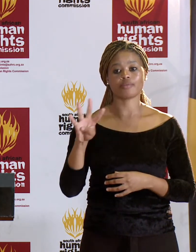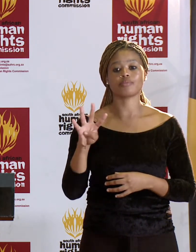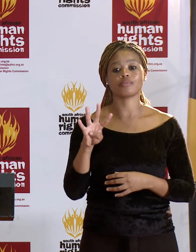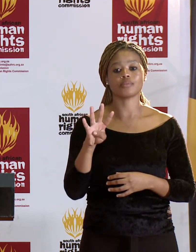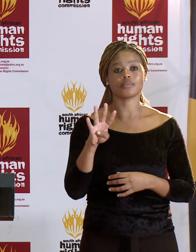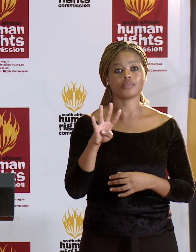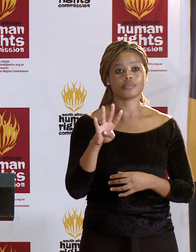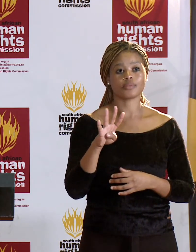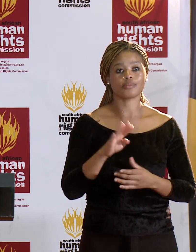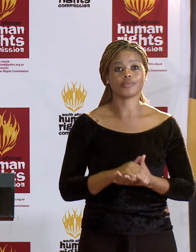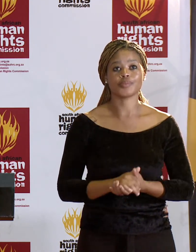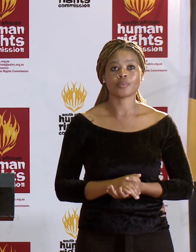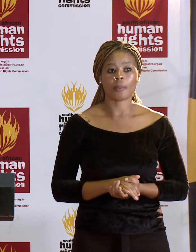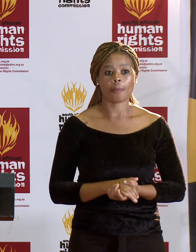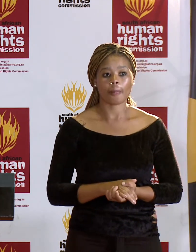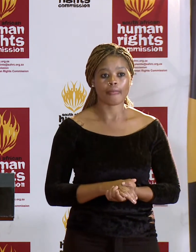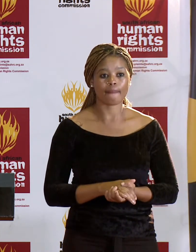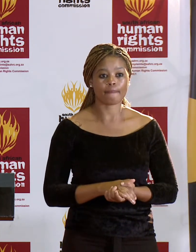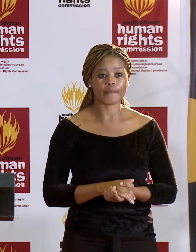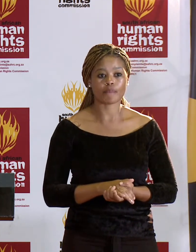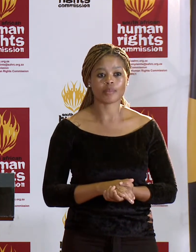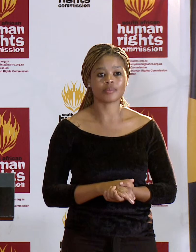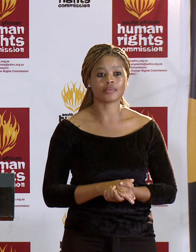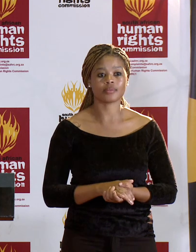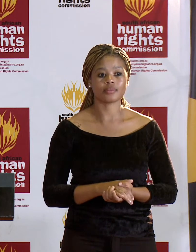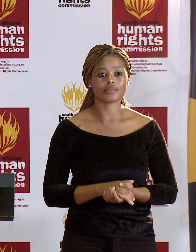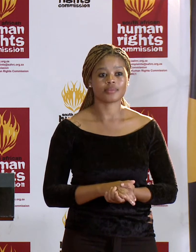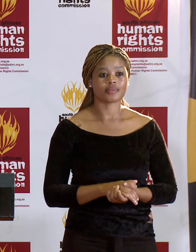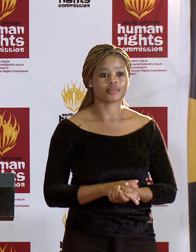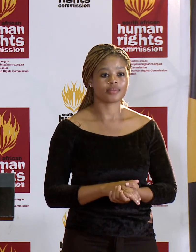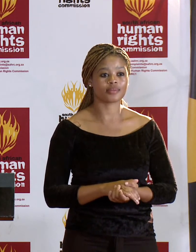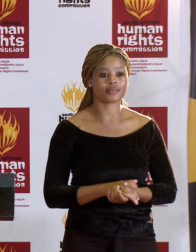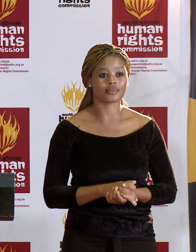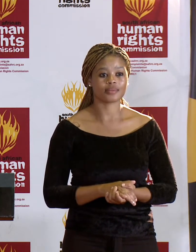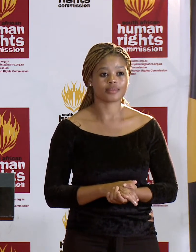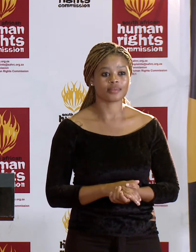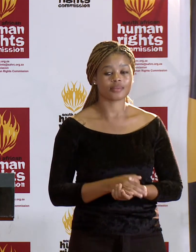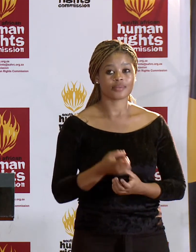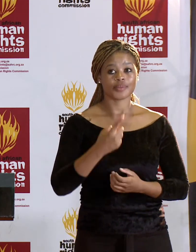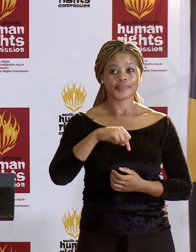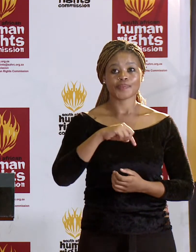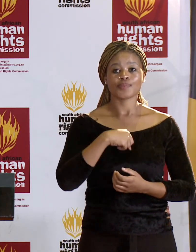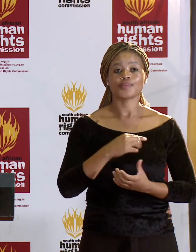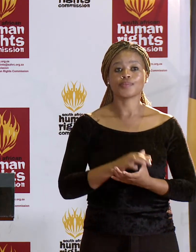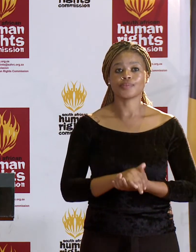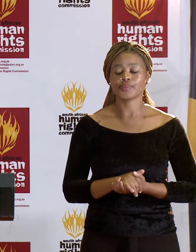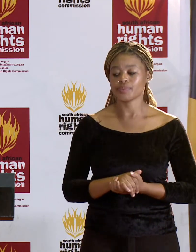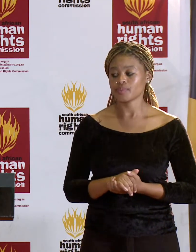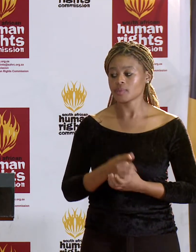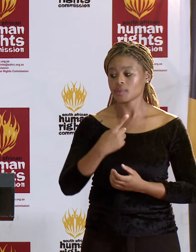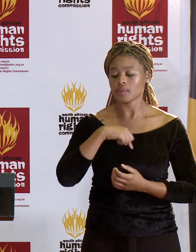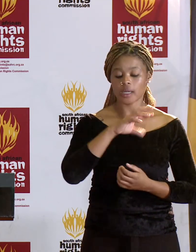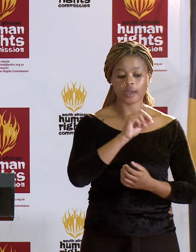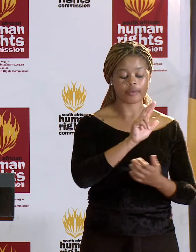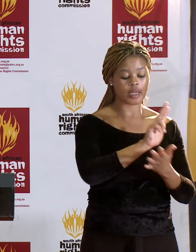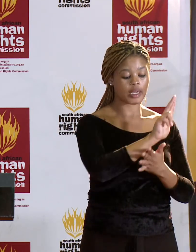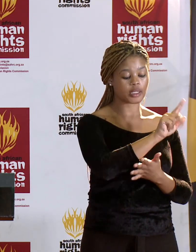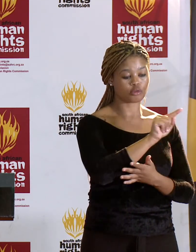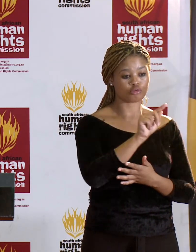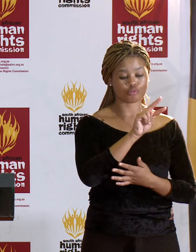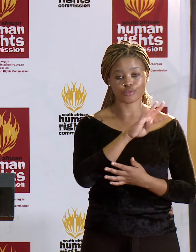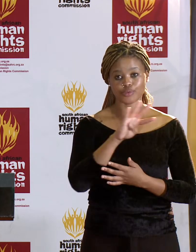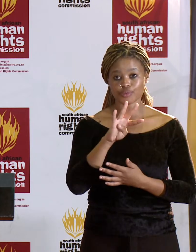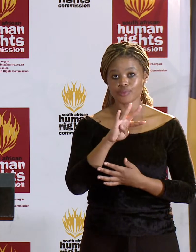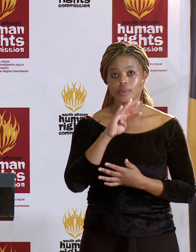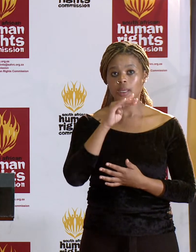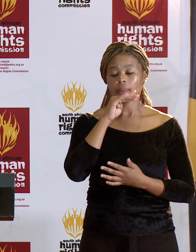So, millennials. Yes. And then we have 18 to 24s,